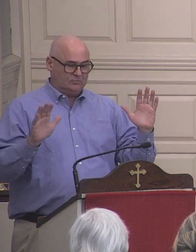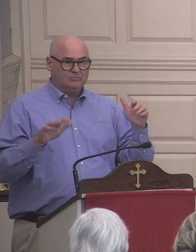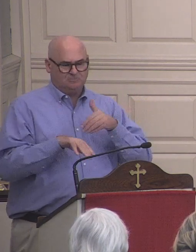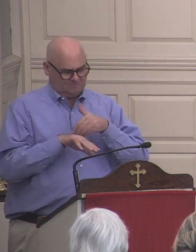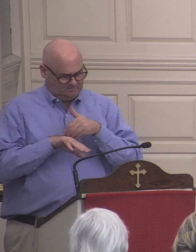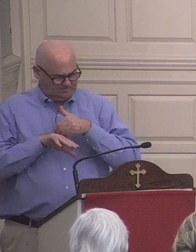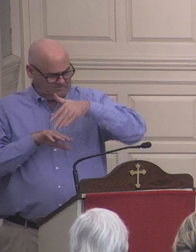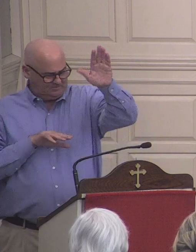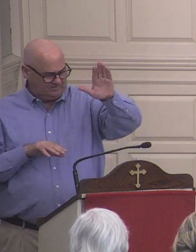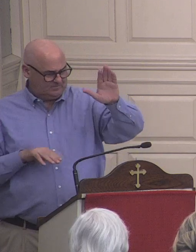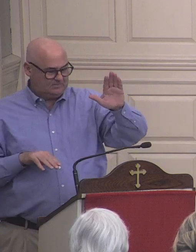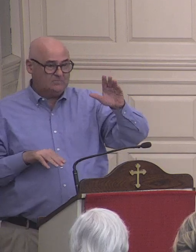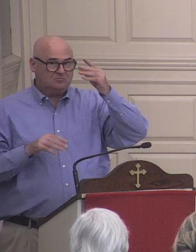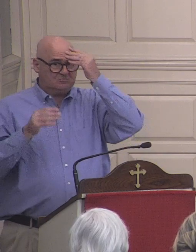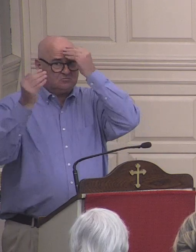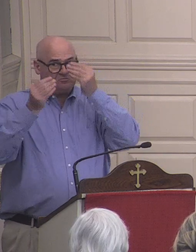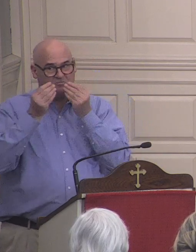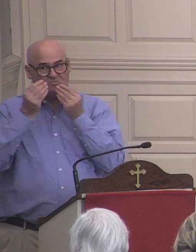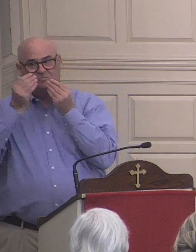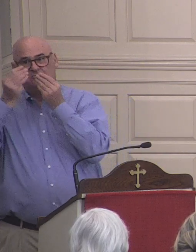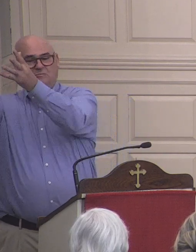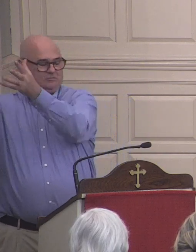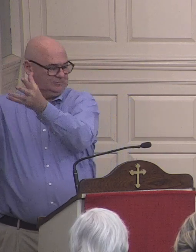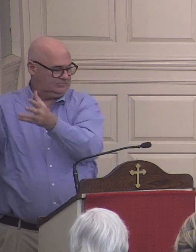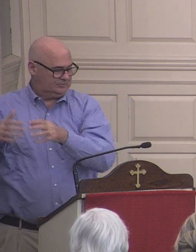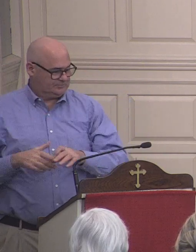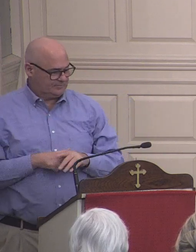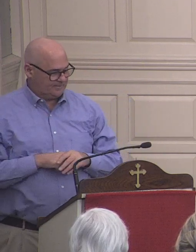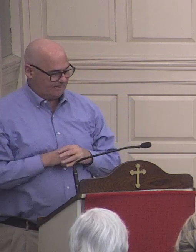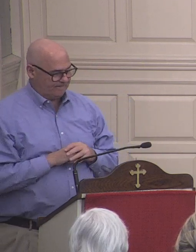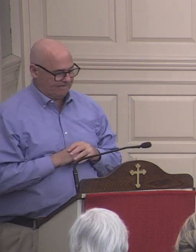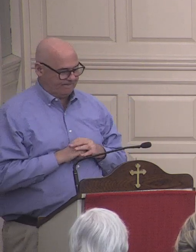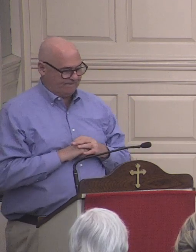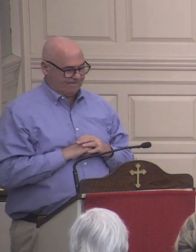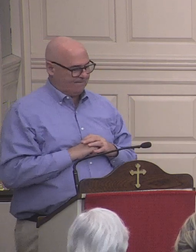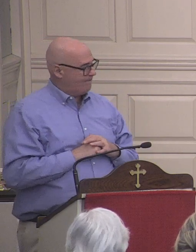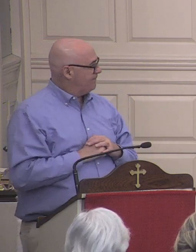He sent two of his disciples and said to them,